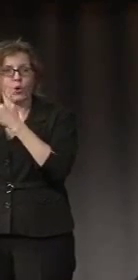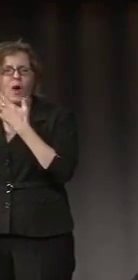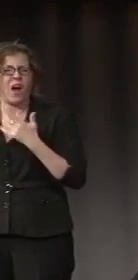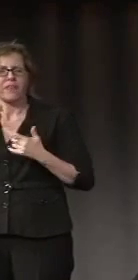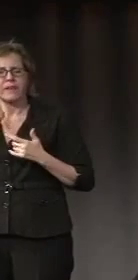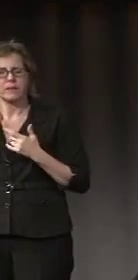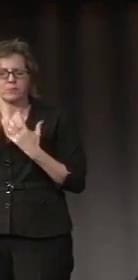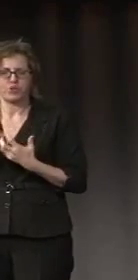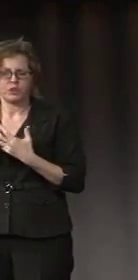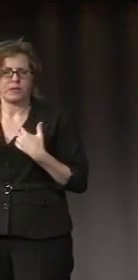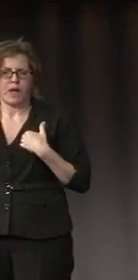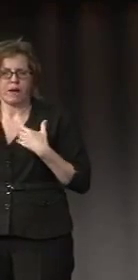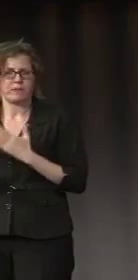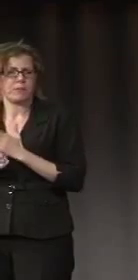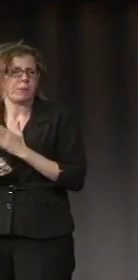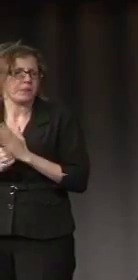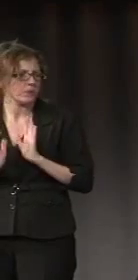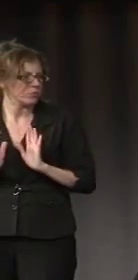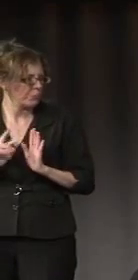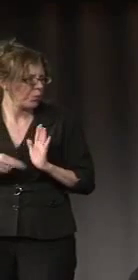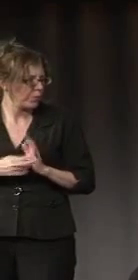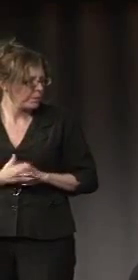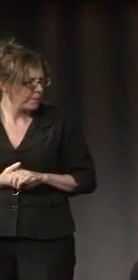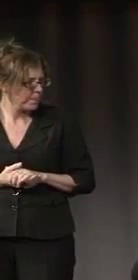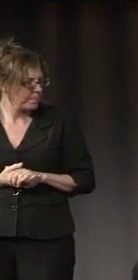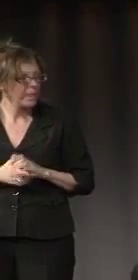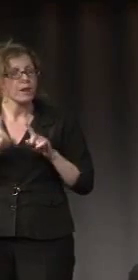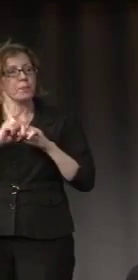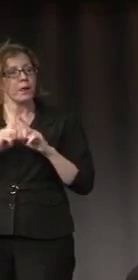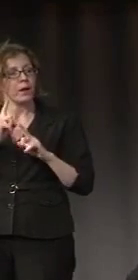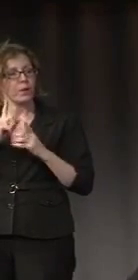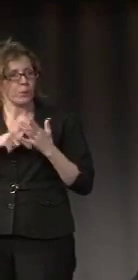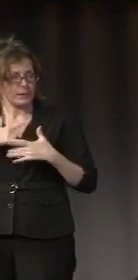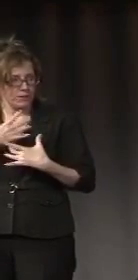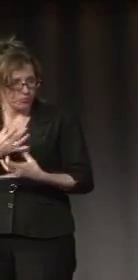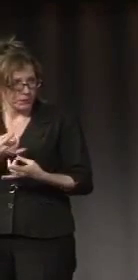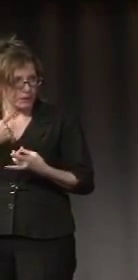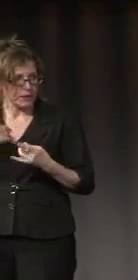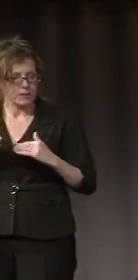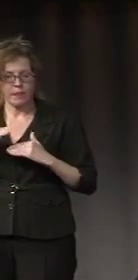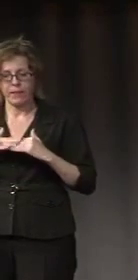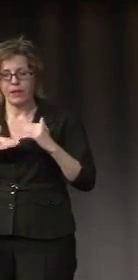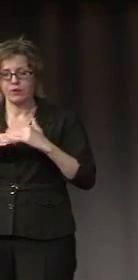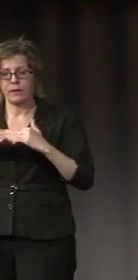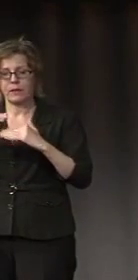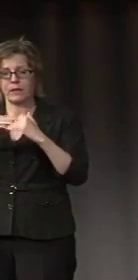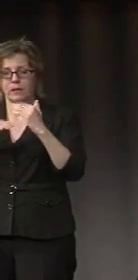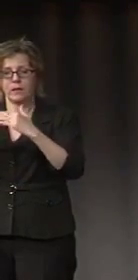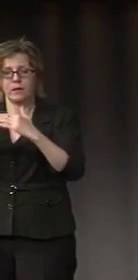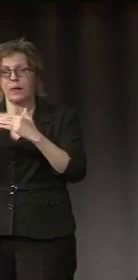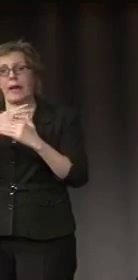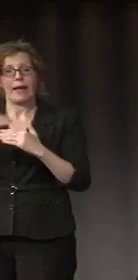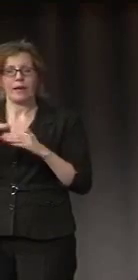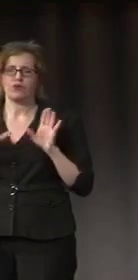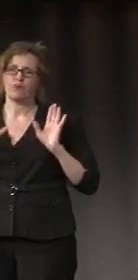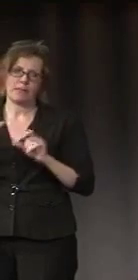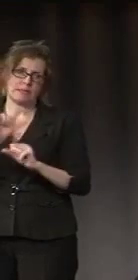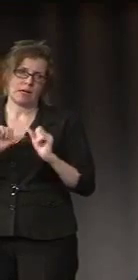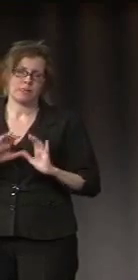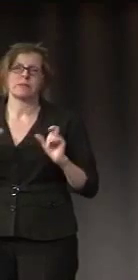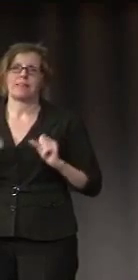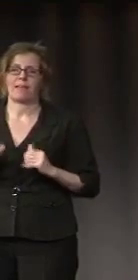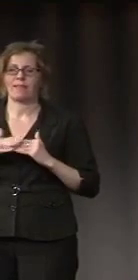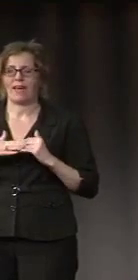criticize the old model. What is interesting is the layering. And, of course, brain scientists are great at layering. And I